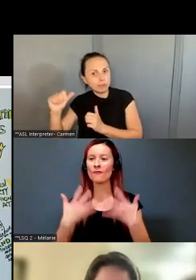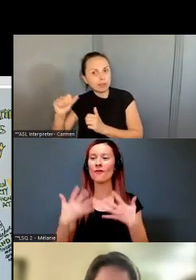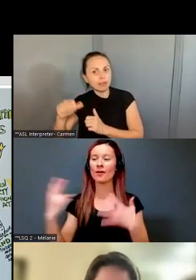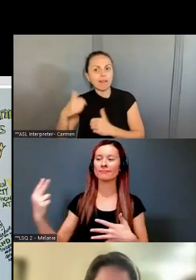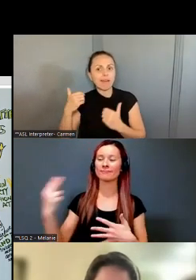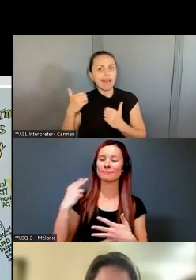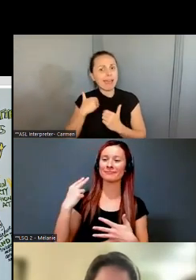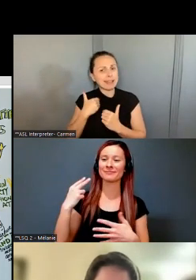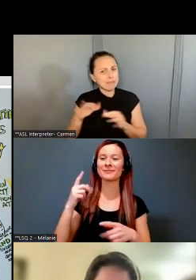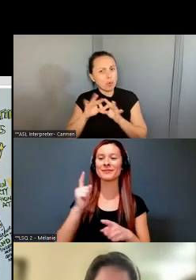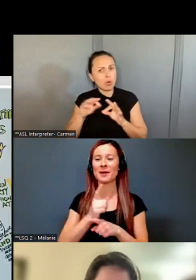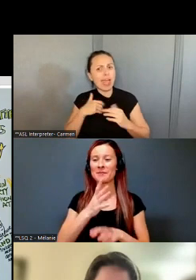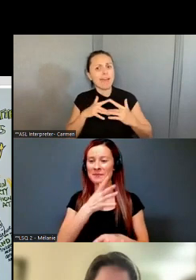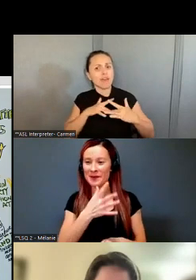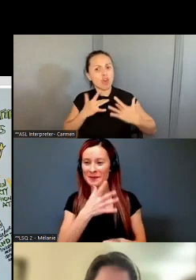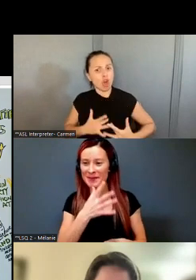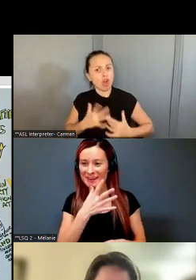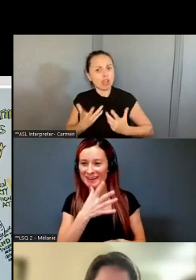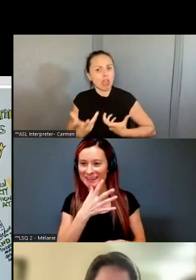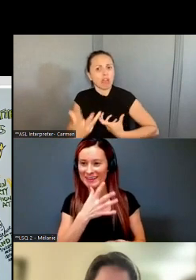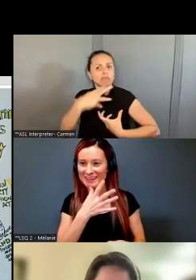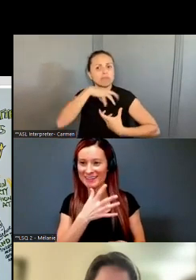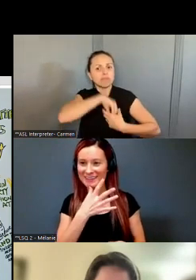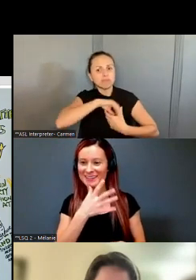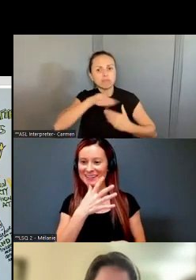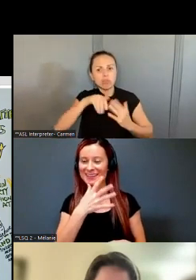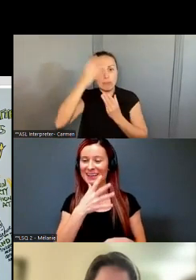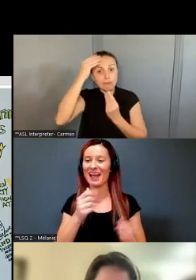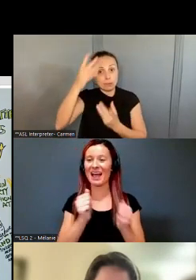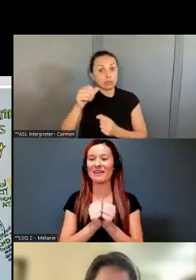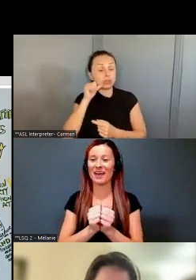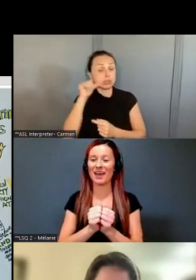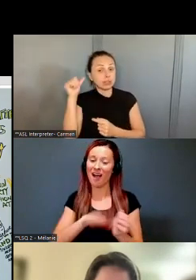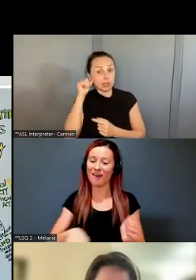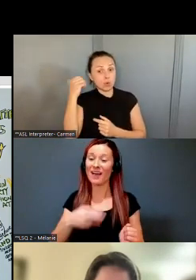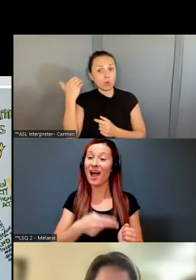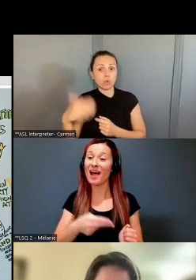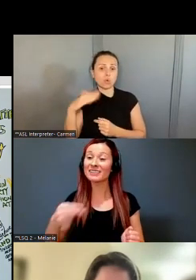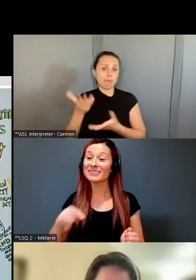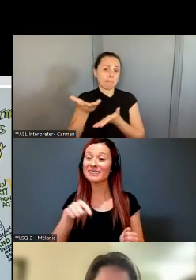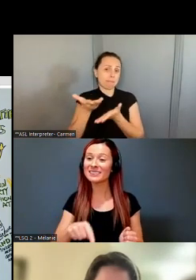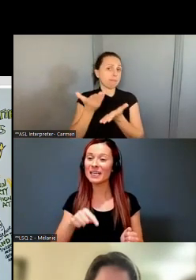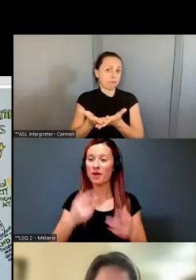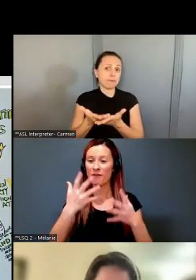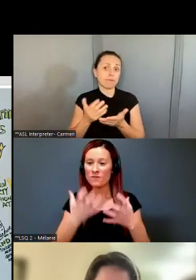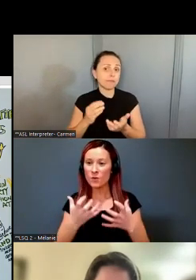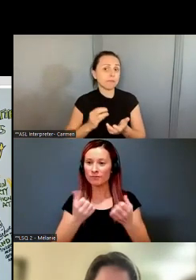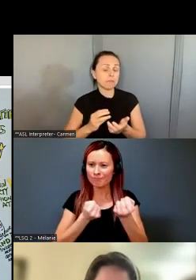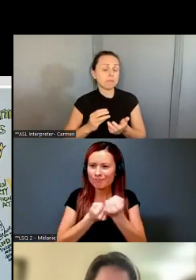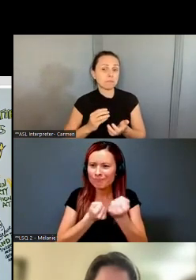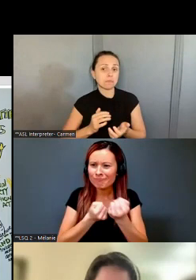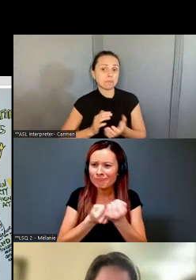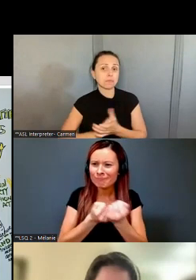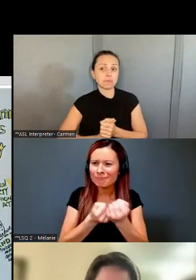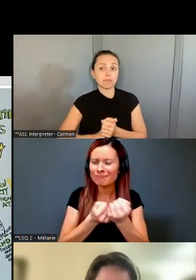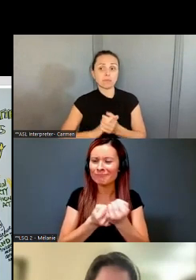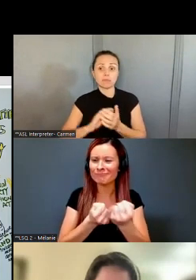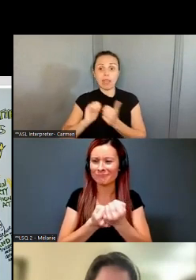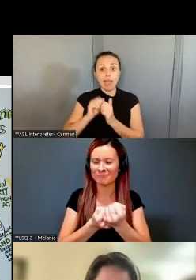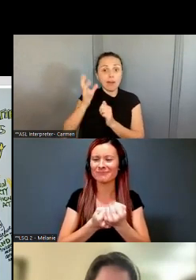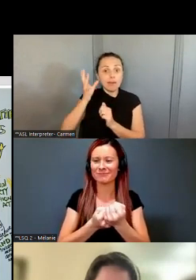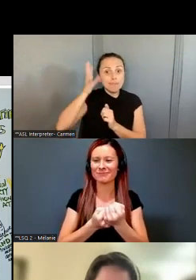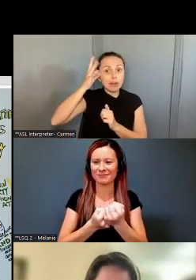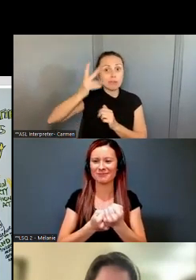that can hold it all. And I think yesterday really shows the way that parents